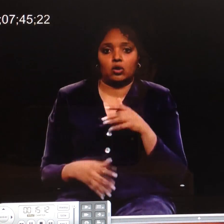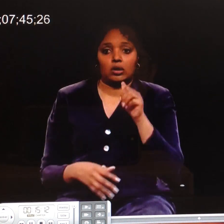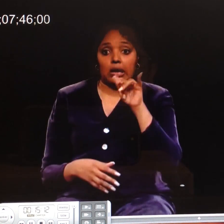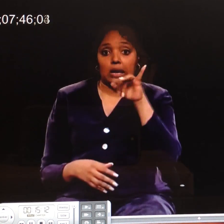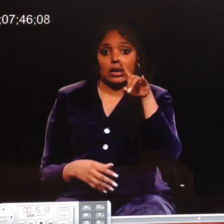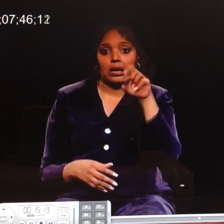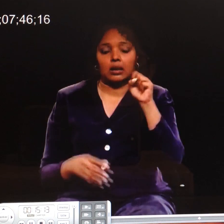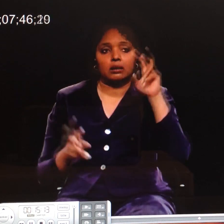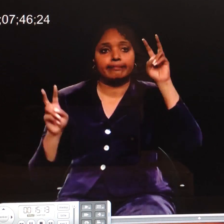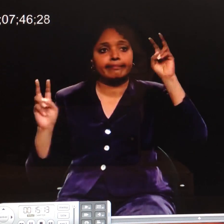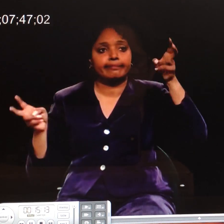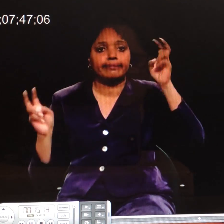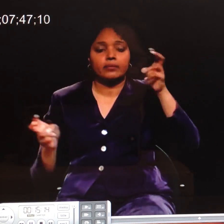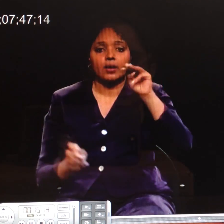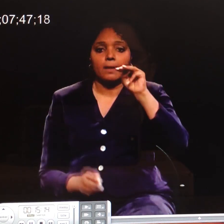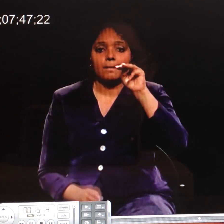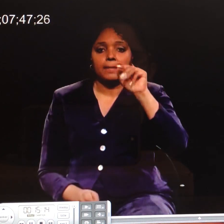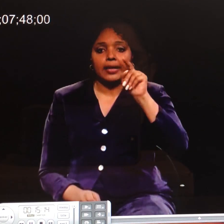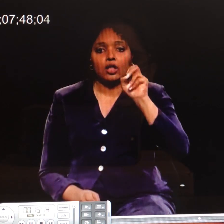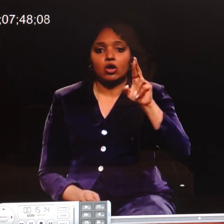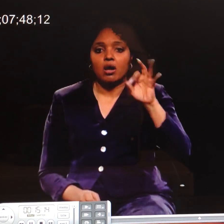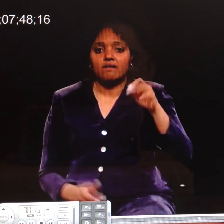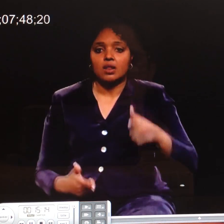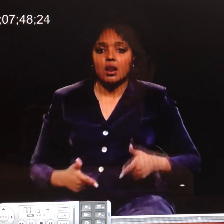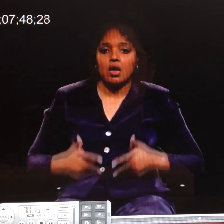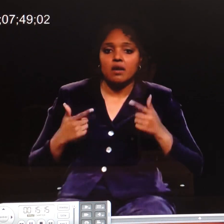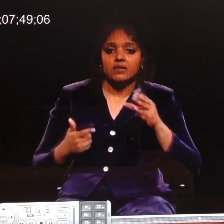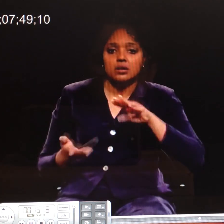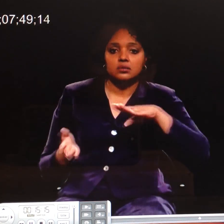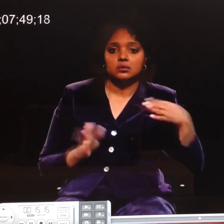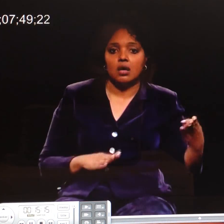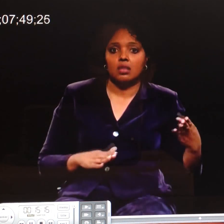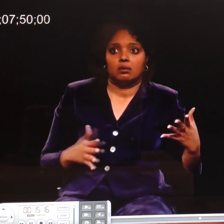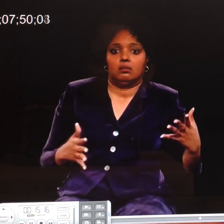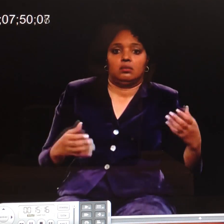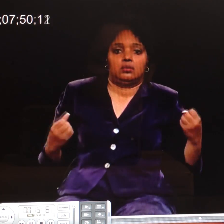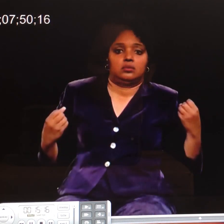people. So they became very scared